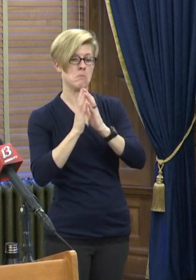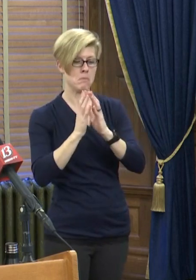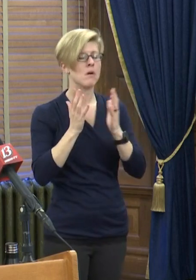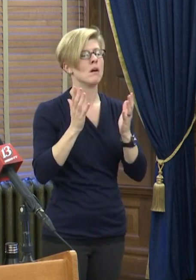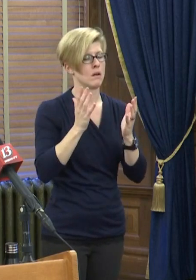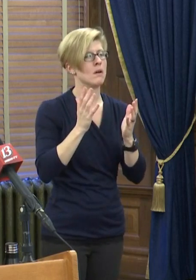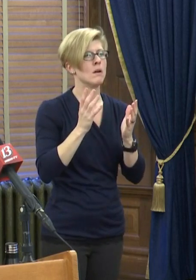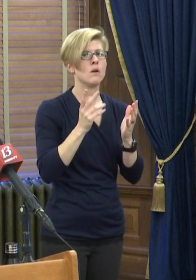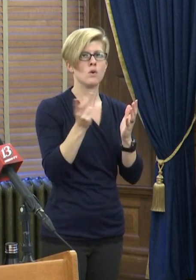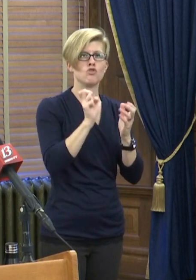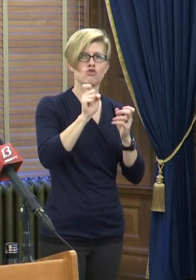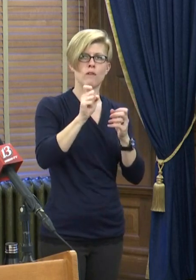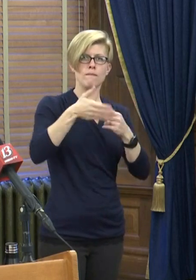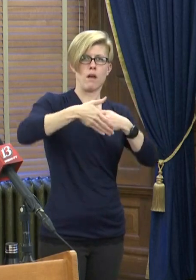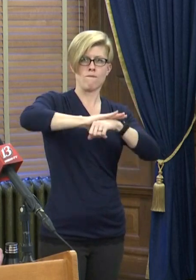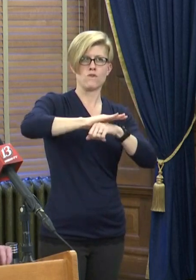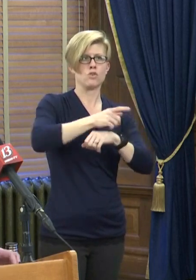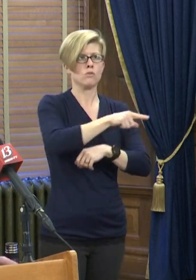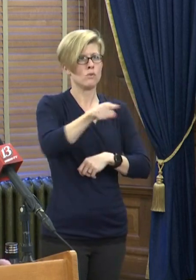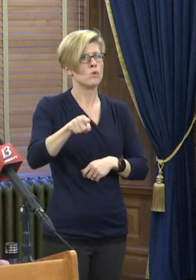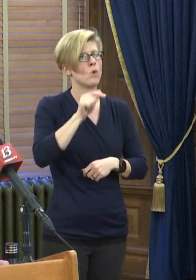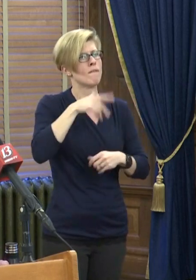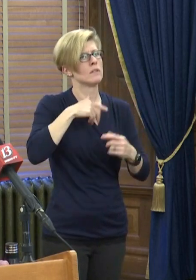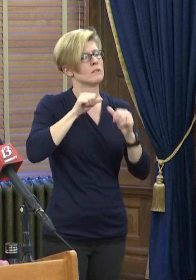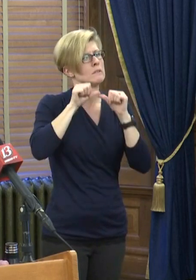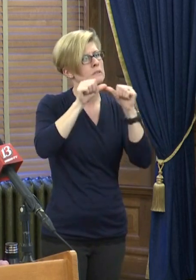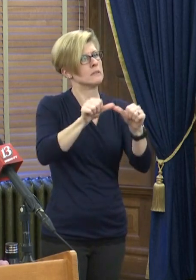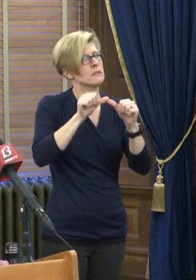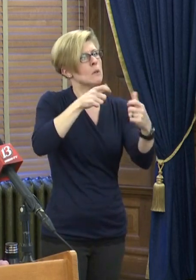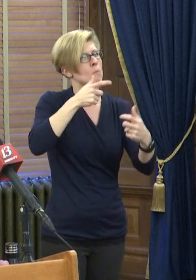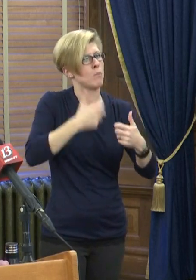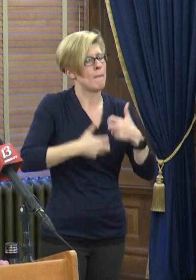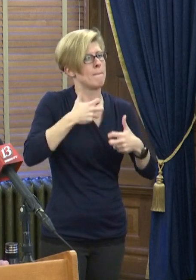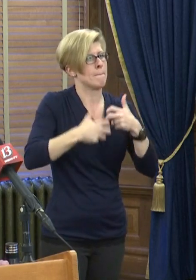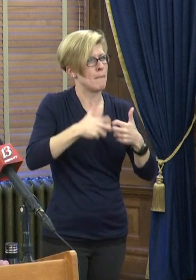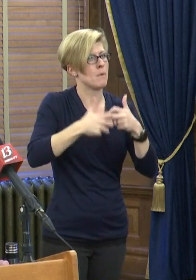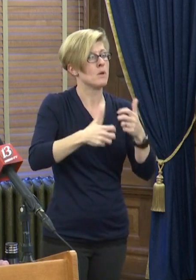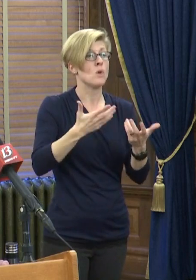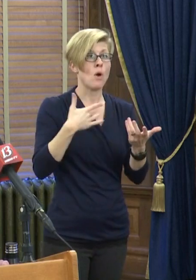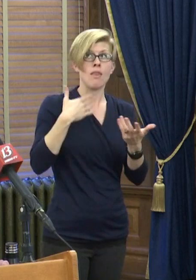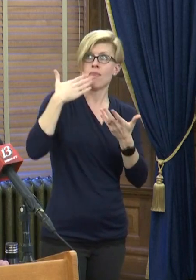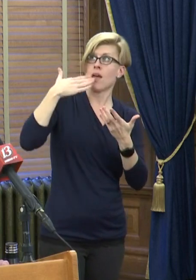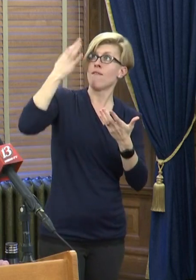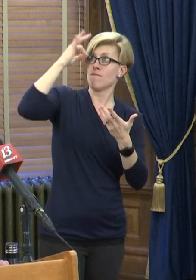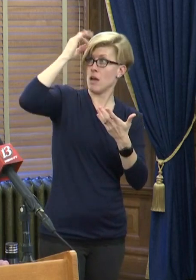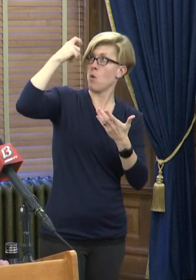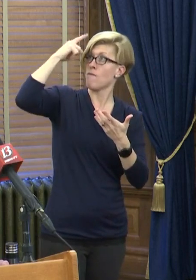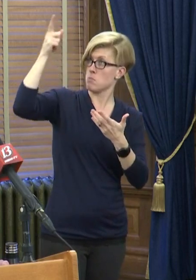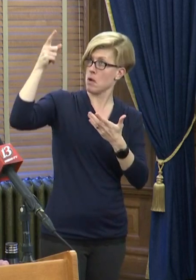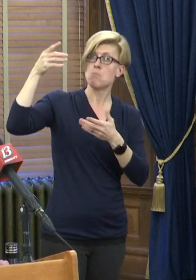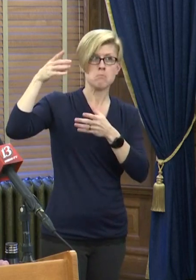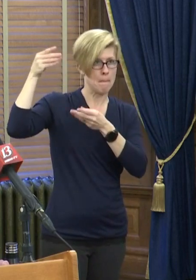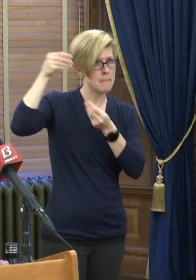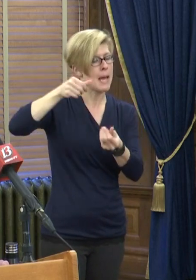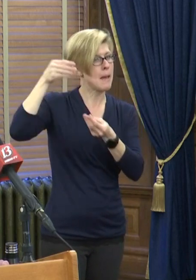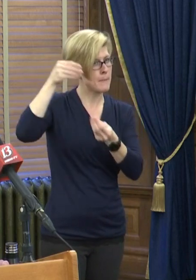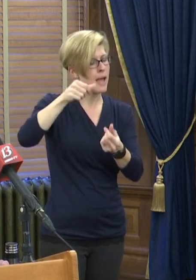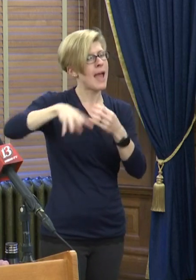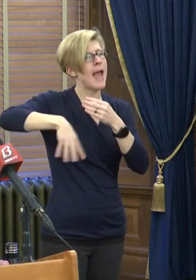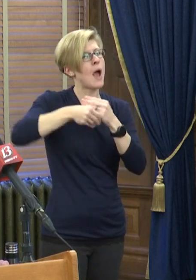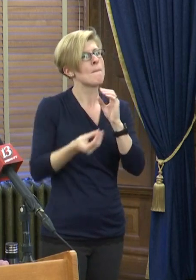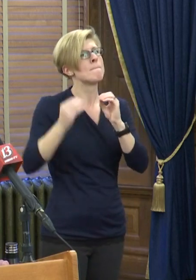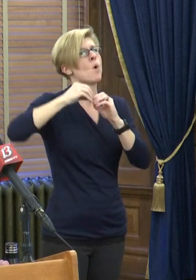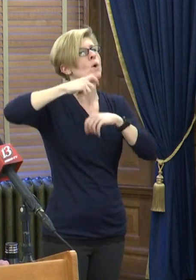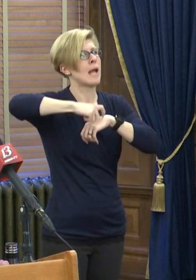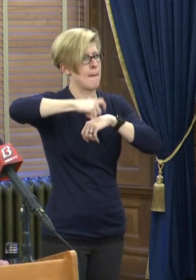experiencing ongoing issues for the last 2 months. While it's welcome news that both federal programs are paying out with the extensions that